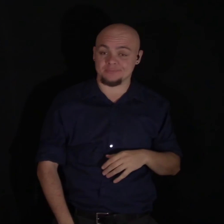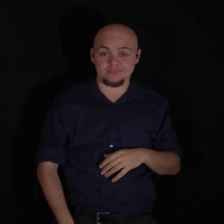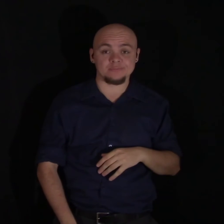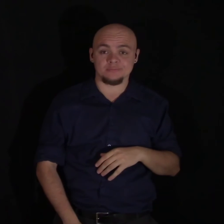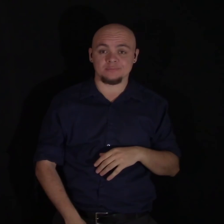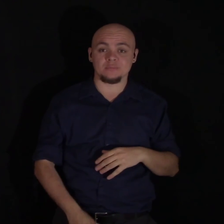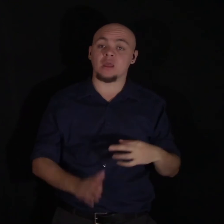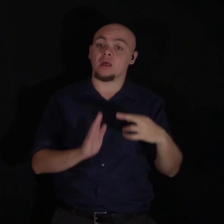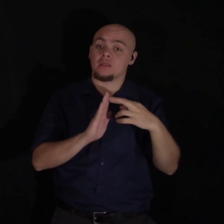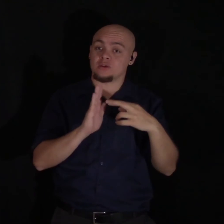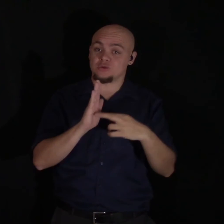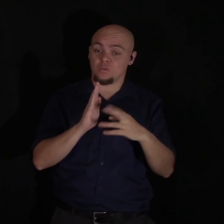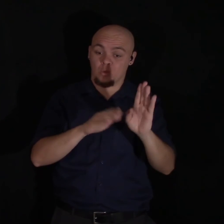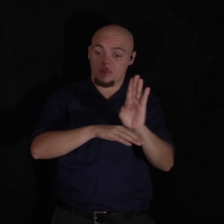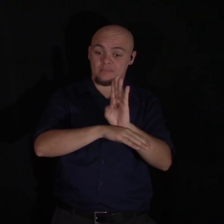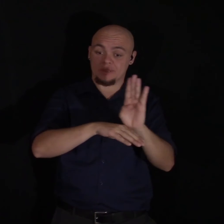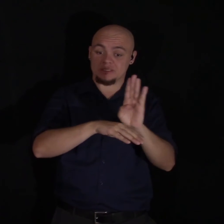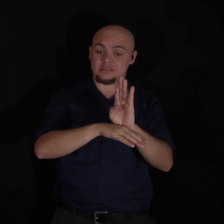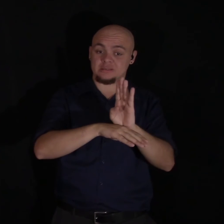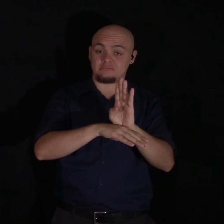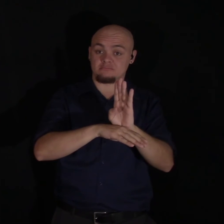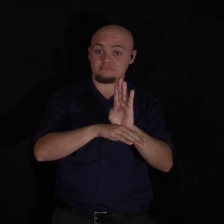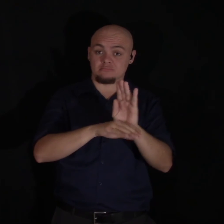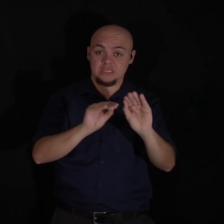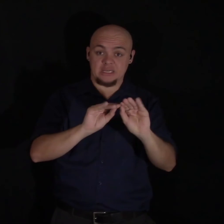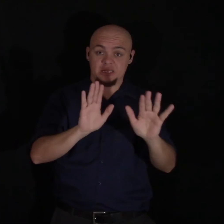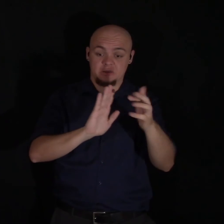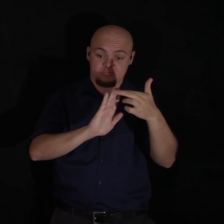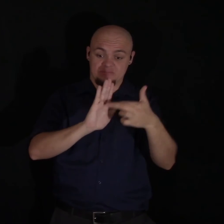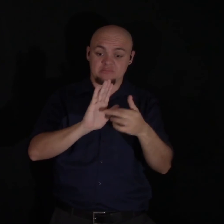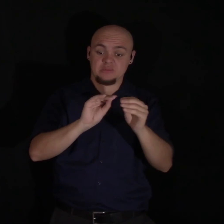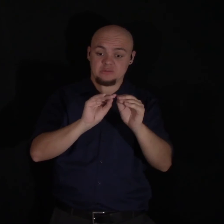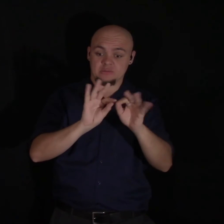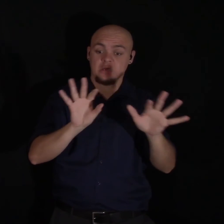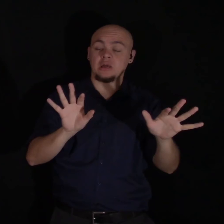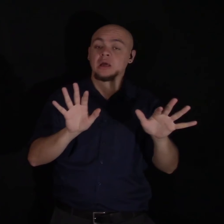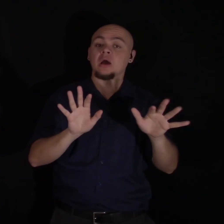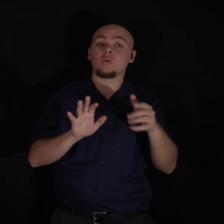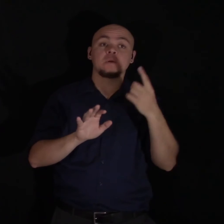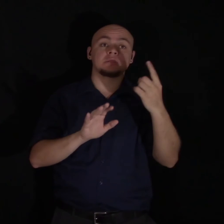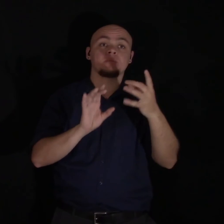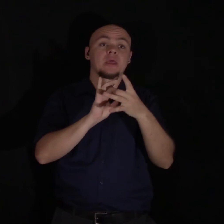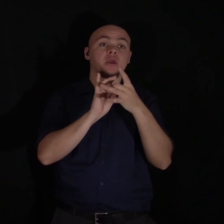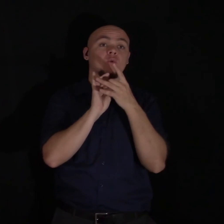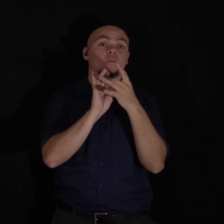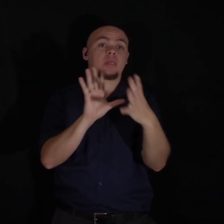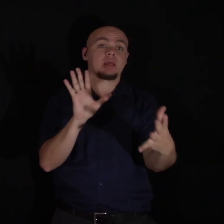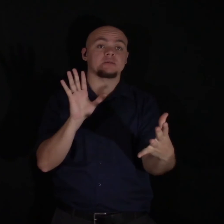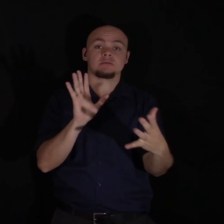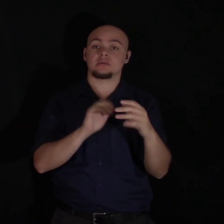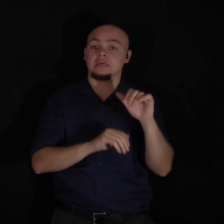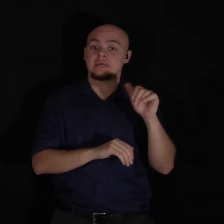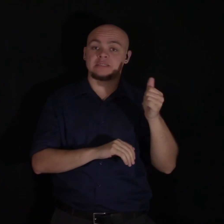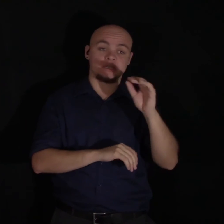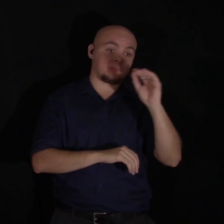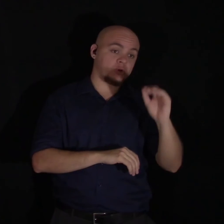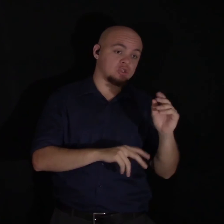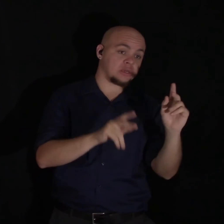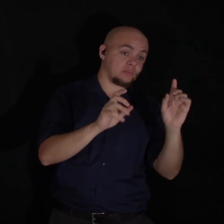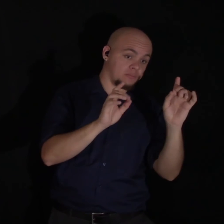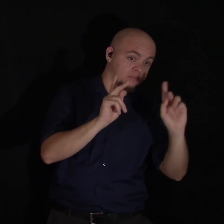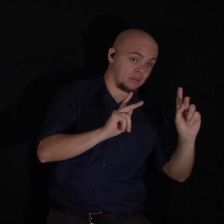a rule in business that states, whenever you're putting something out there, 10% of people will hate